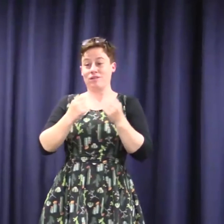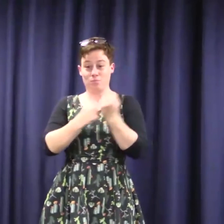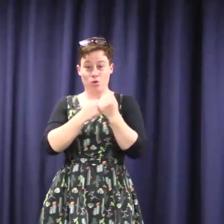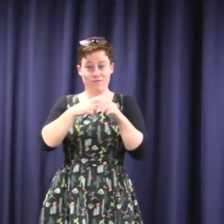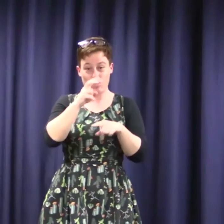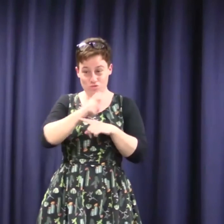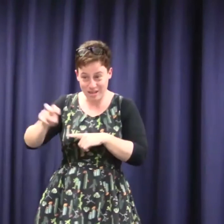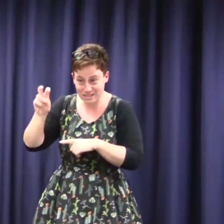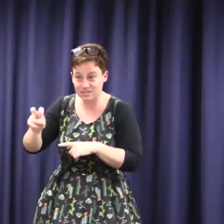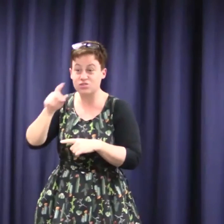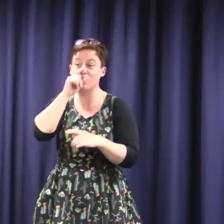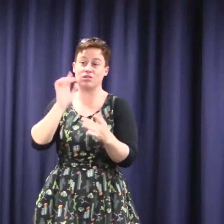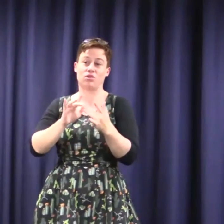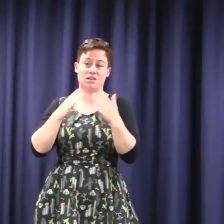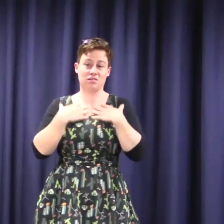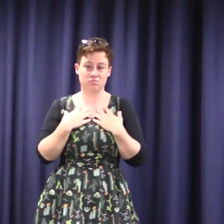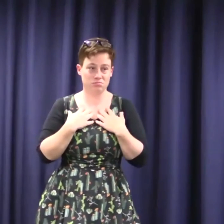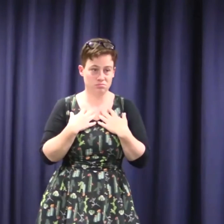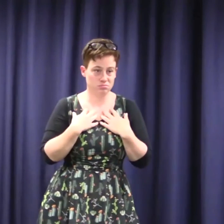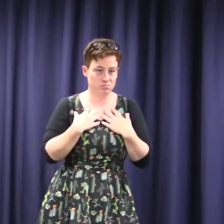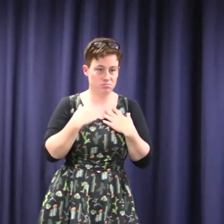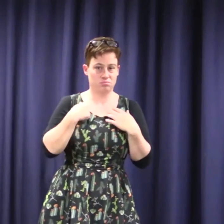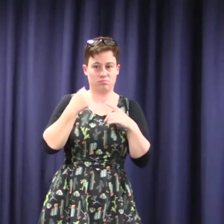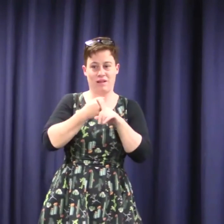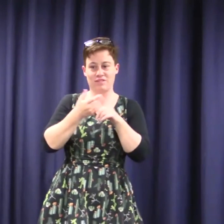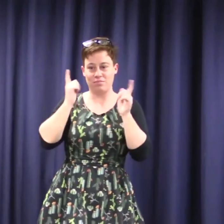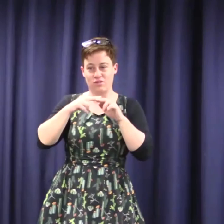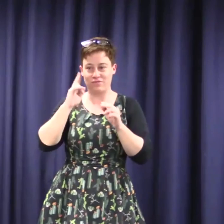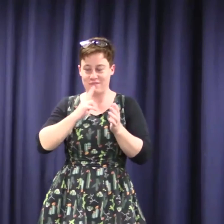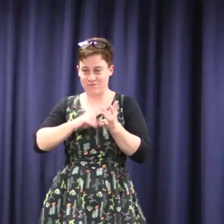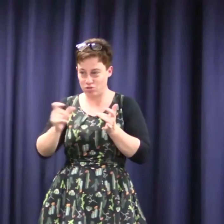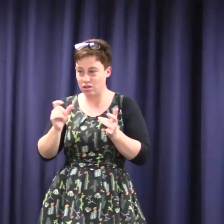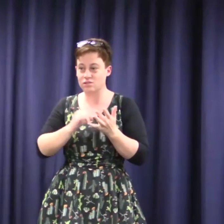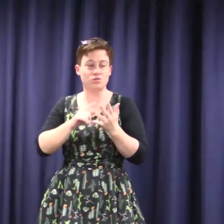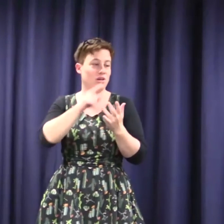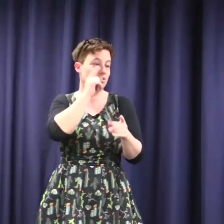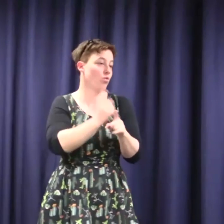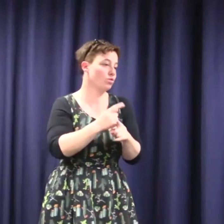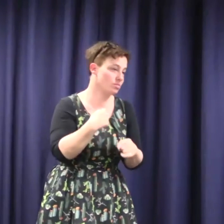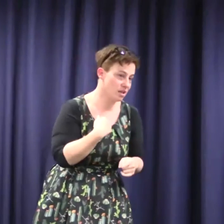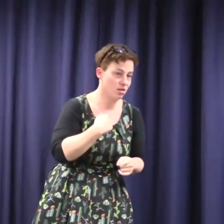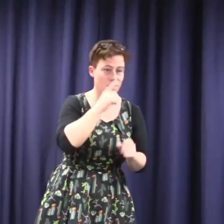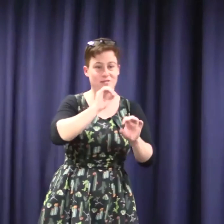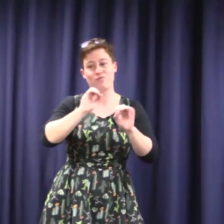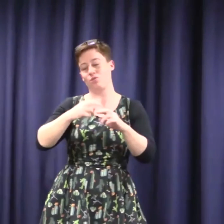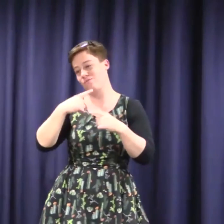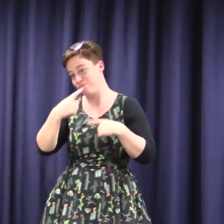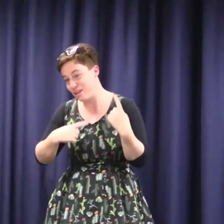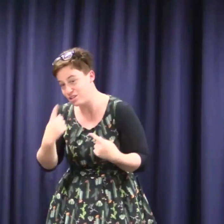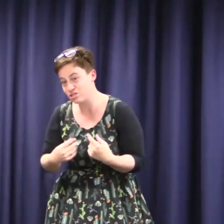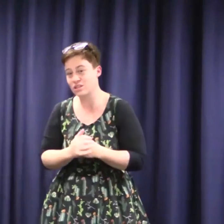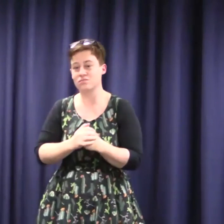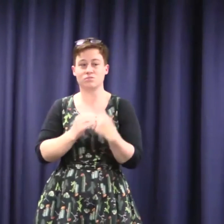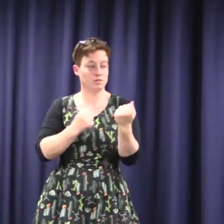impacts their current services. Now, during the transition period, you can contact myself. I'm the Advocacy Manager for